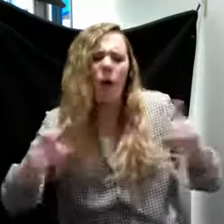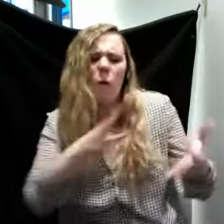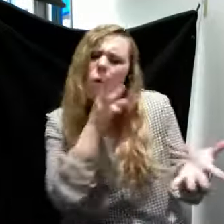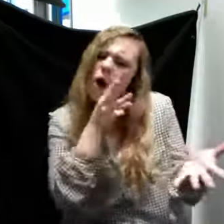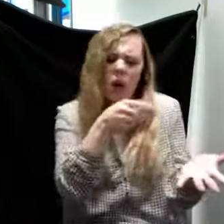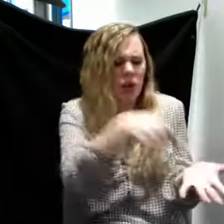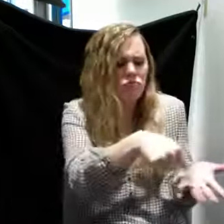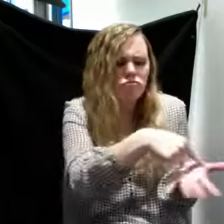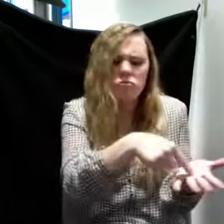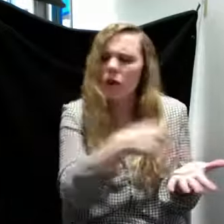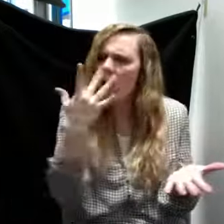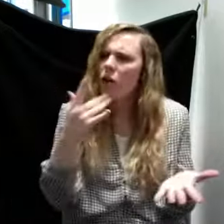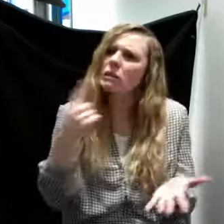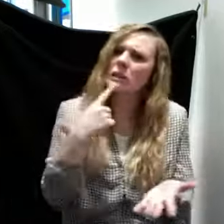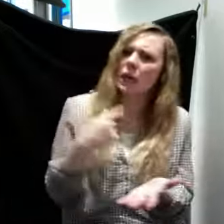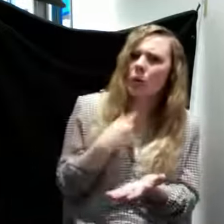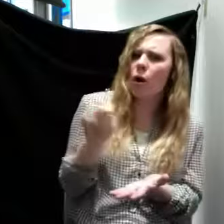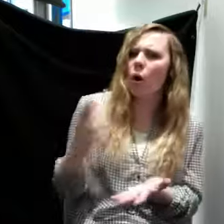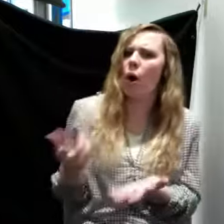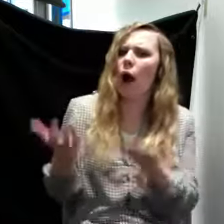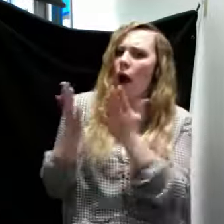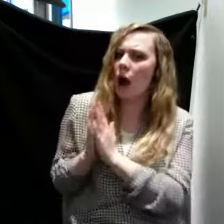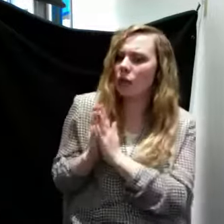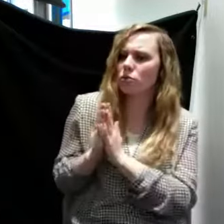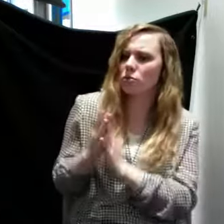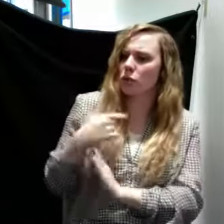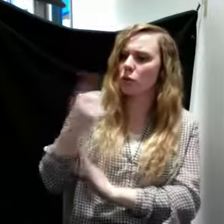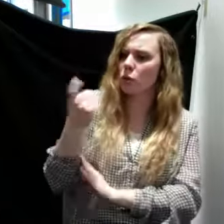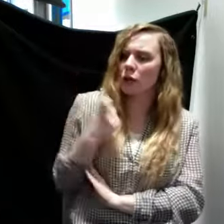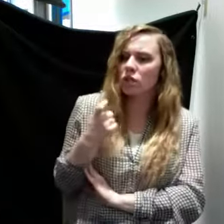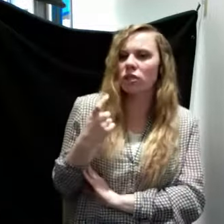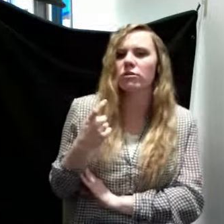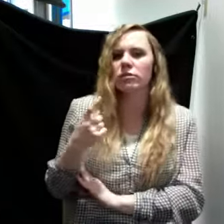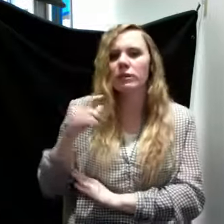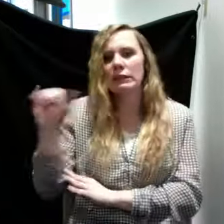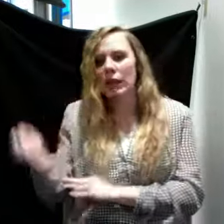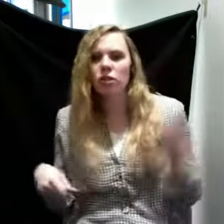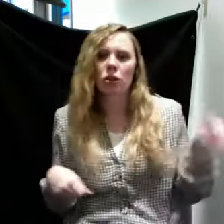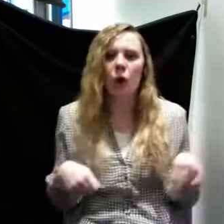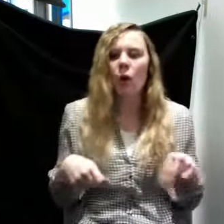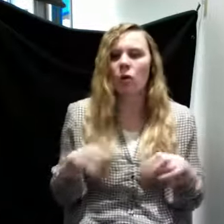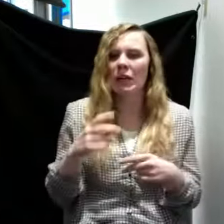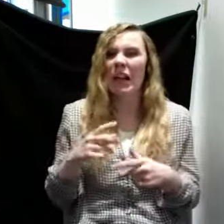only tell me, or you can only ask me questions that end in yes and no. When we sat there for 45 minutes, they asked me questions. Mr. Keyoner,